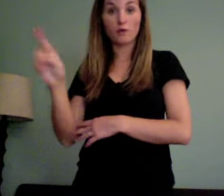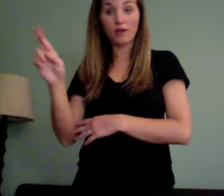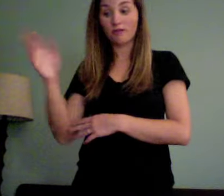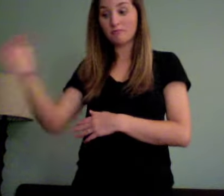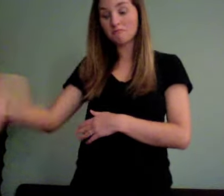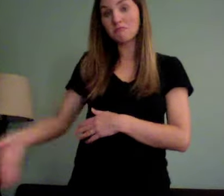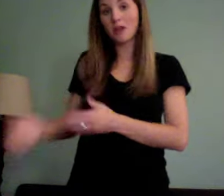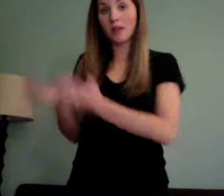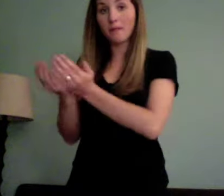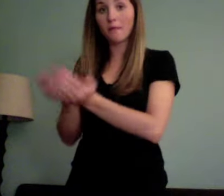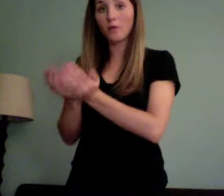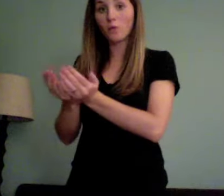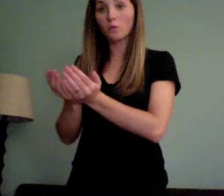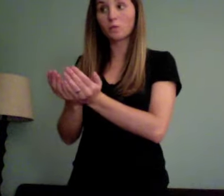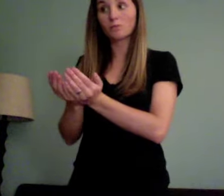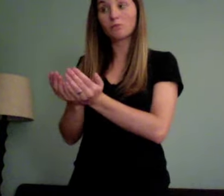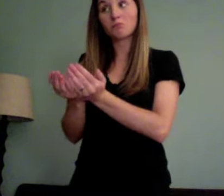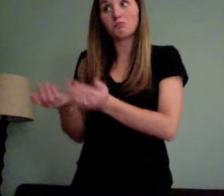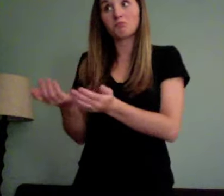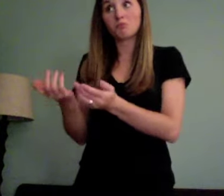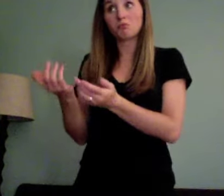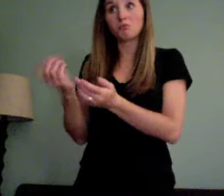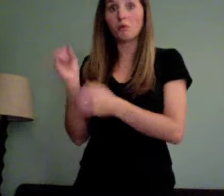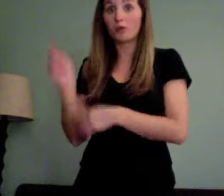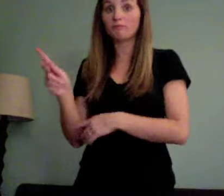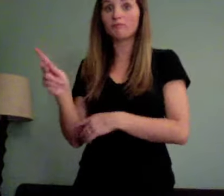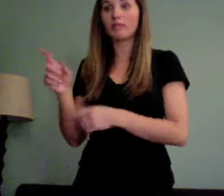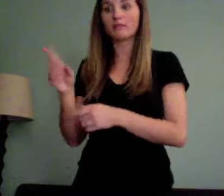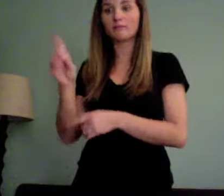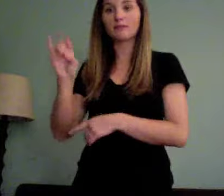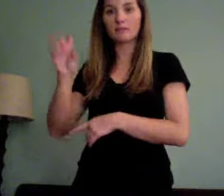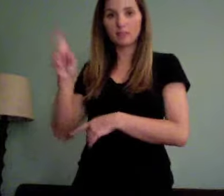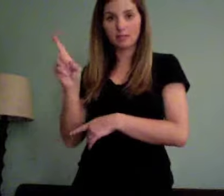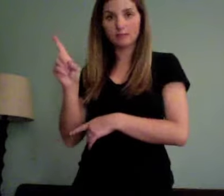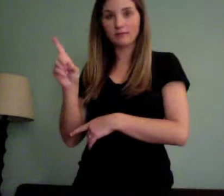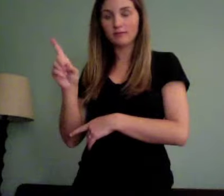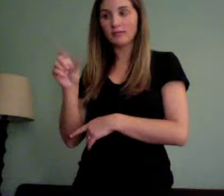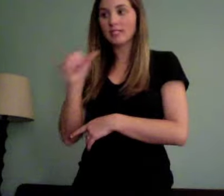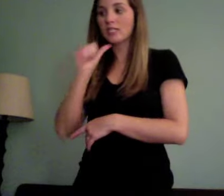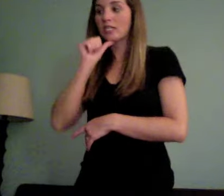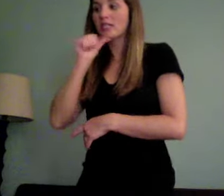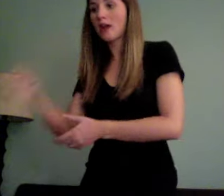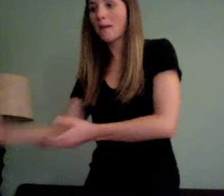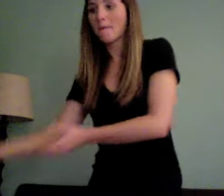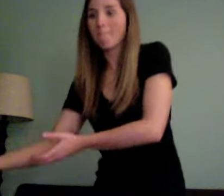So they did. And they couldn't haul in the net because there were so many fish in it.